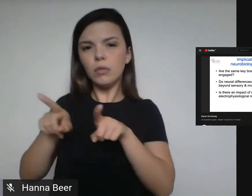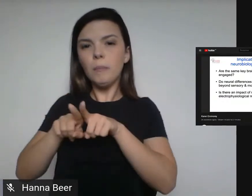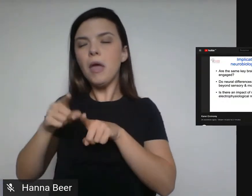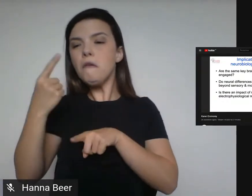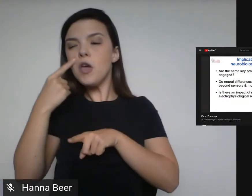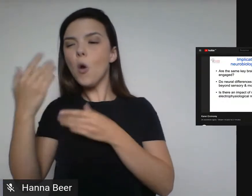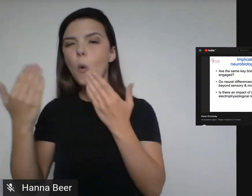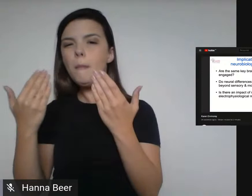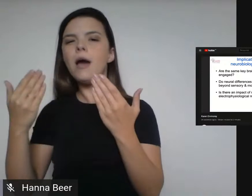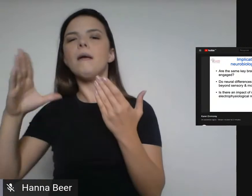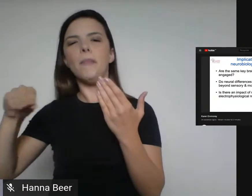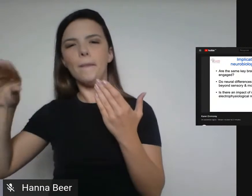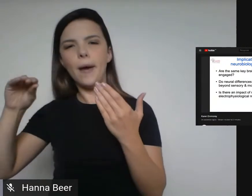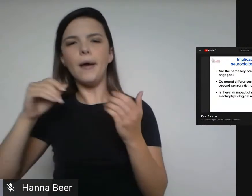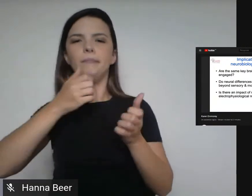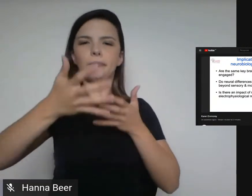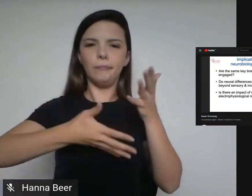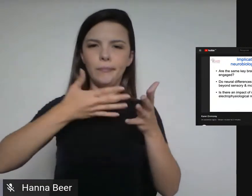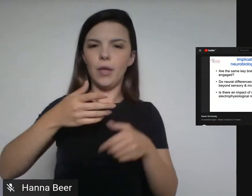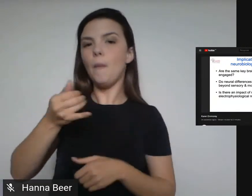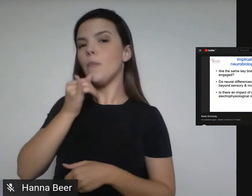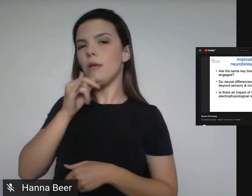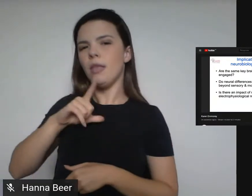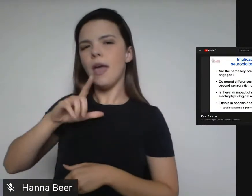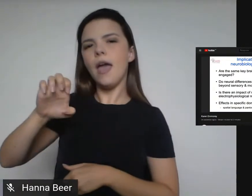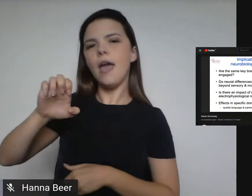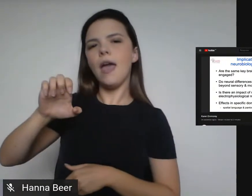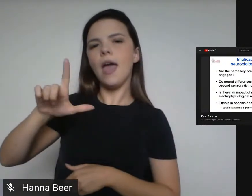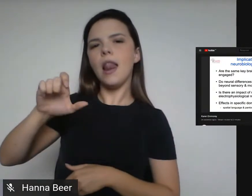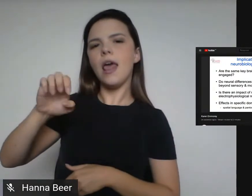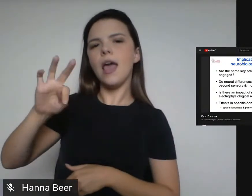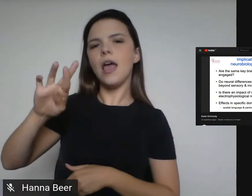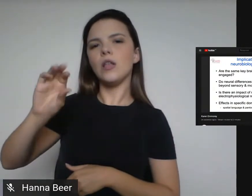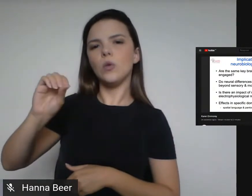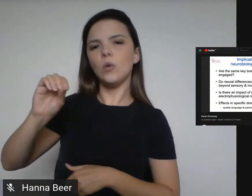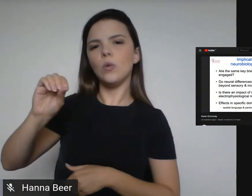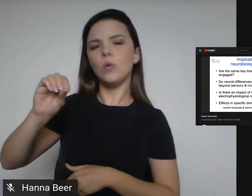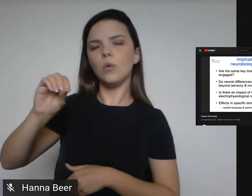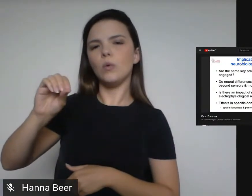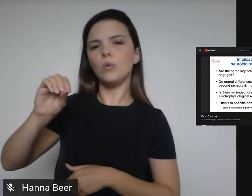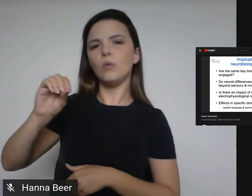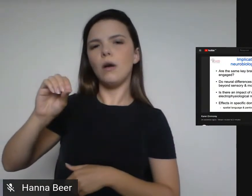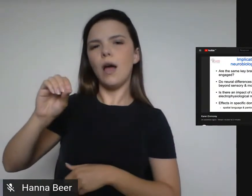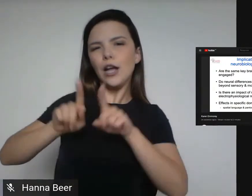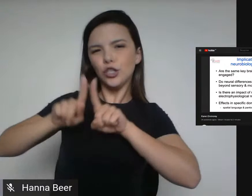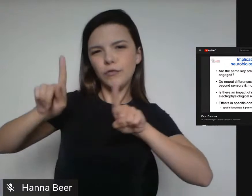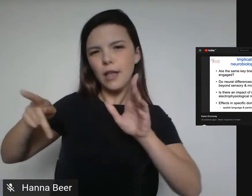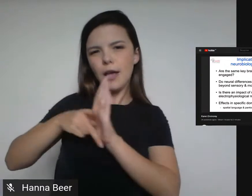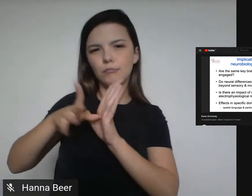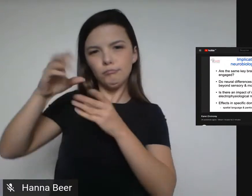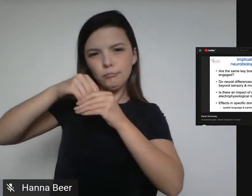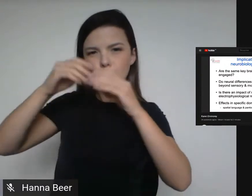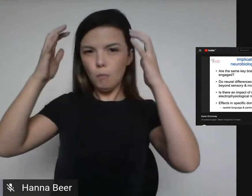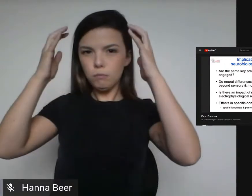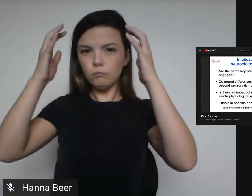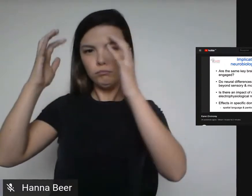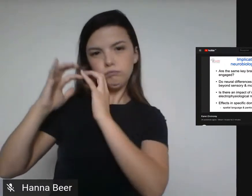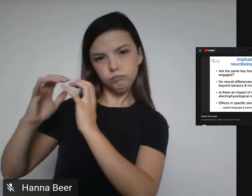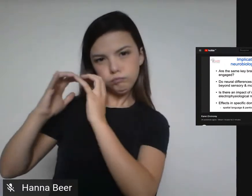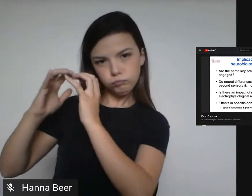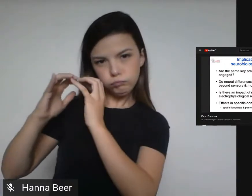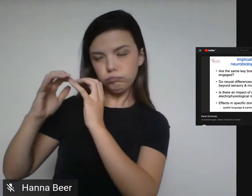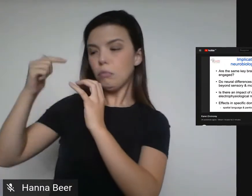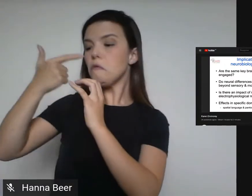sign languages. So looking at electrical activity in the brain. And then finally, I'm going to end with two